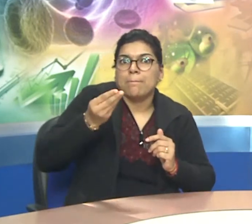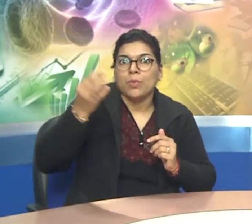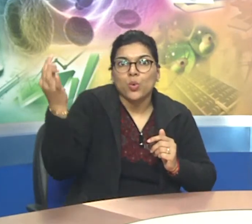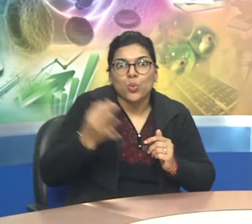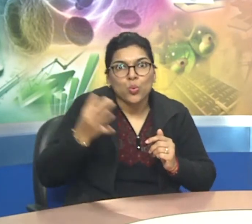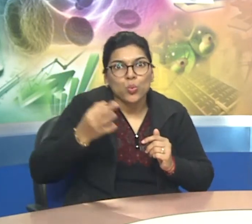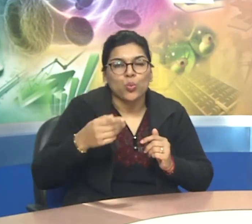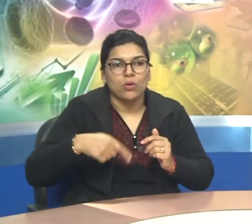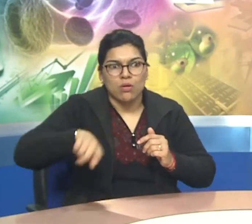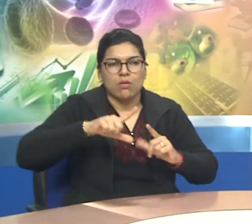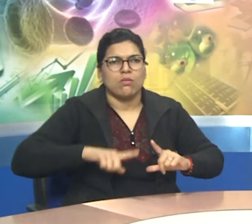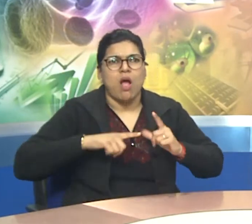everything is changing.